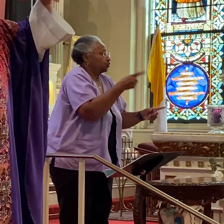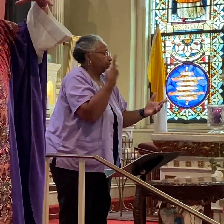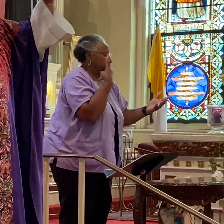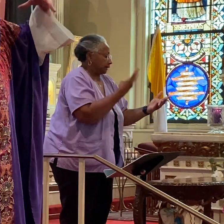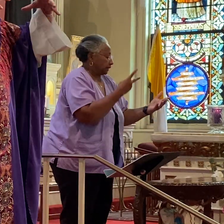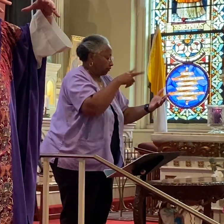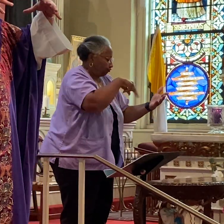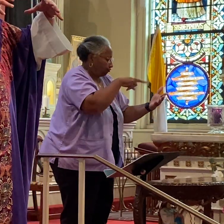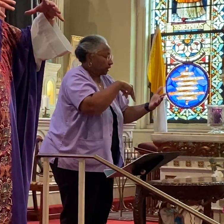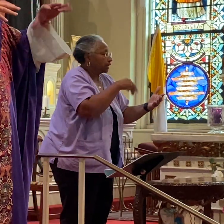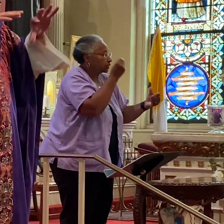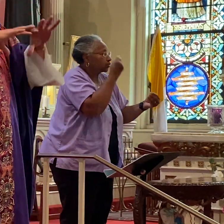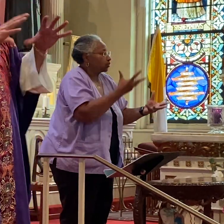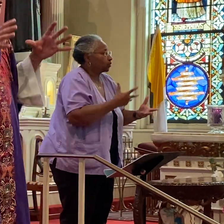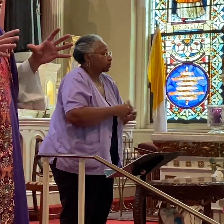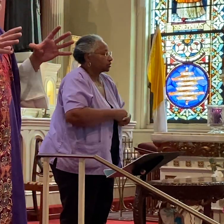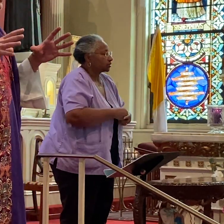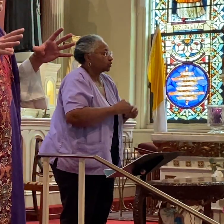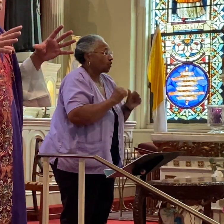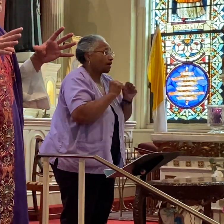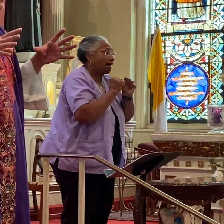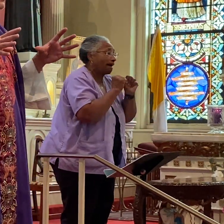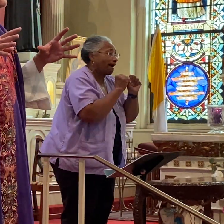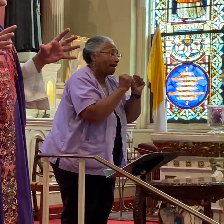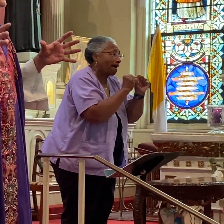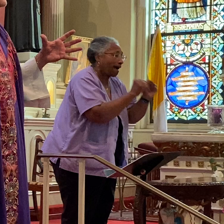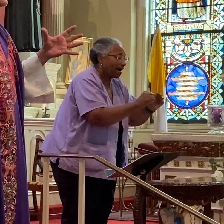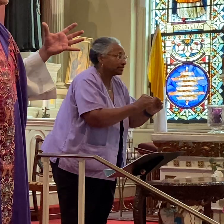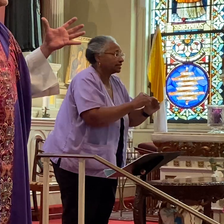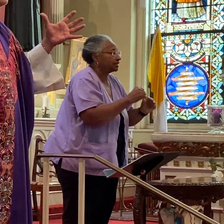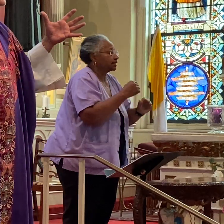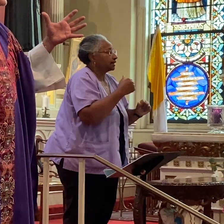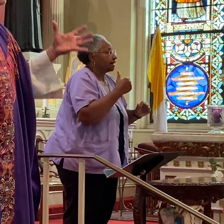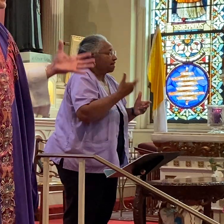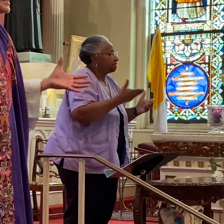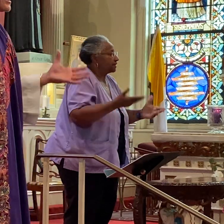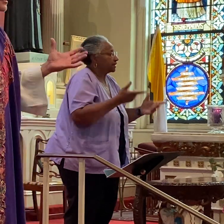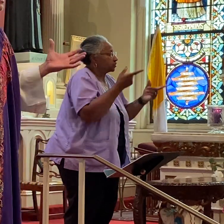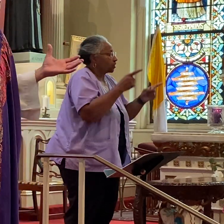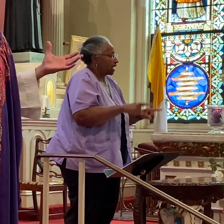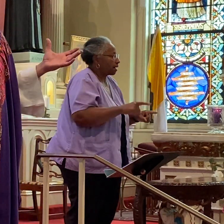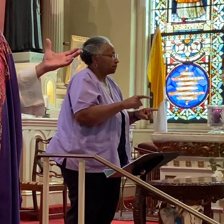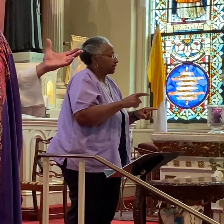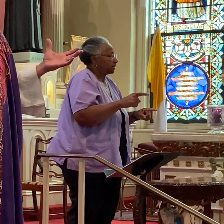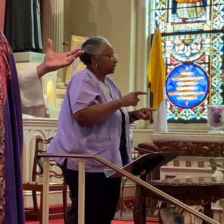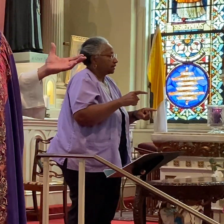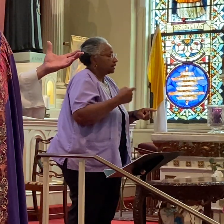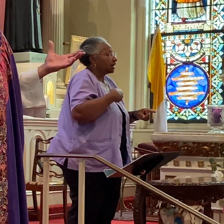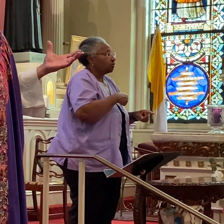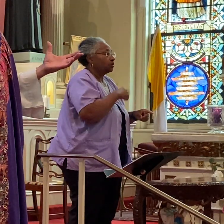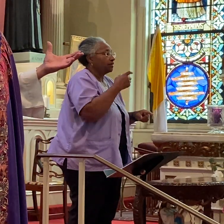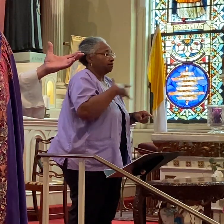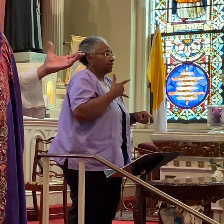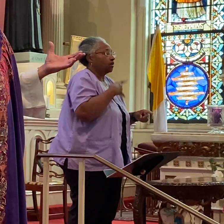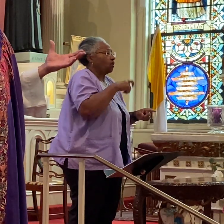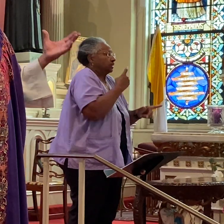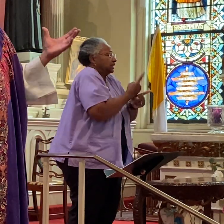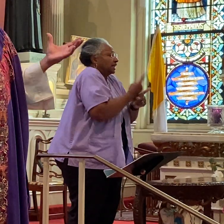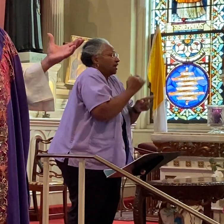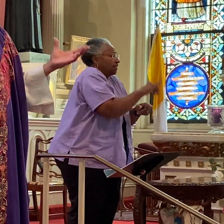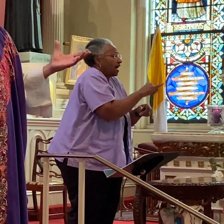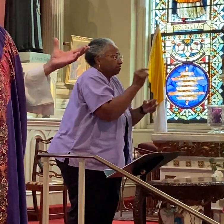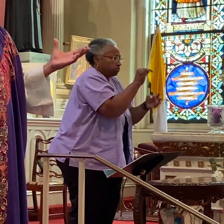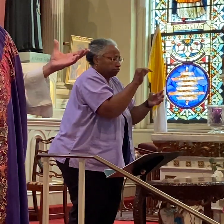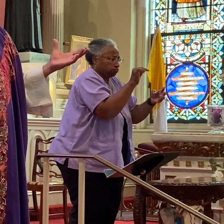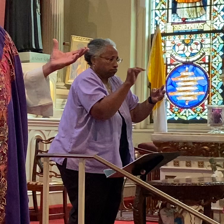that constant bombardment that we think we have to take care of, and we don't make space for God. We need